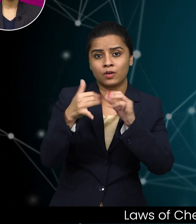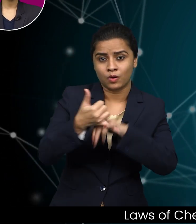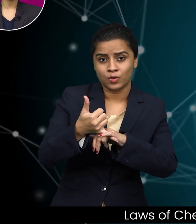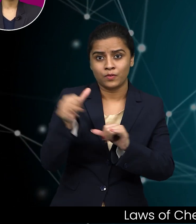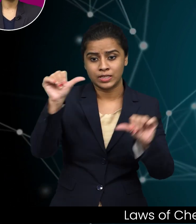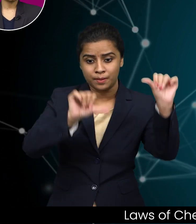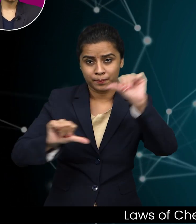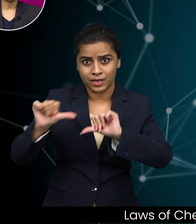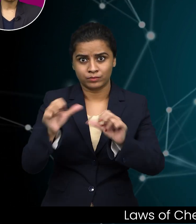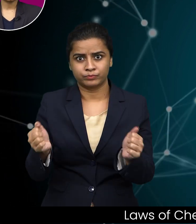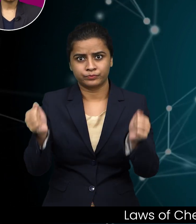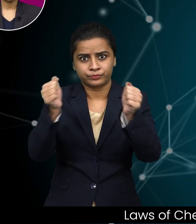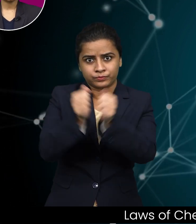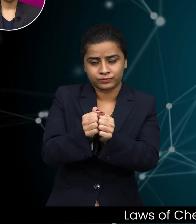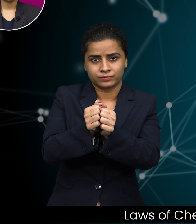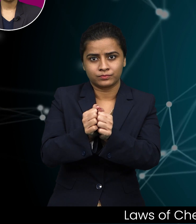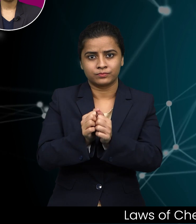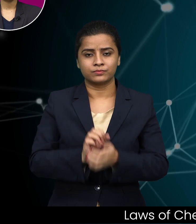of chemical combination,